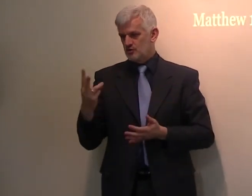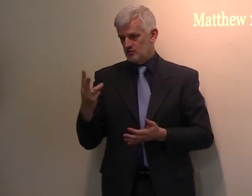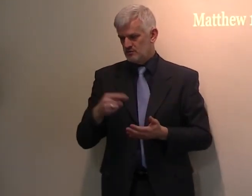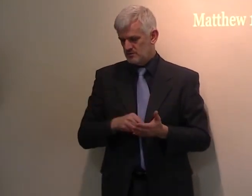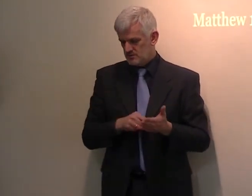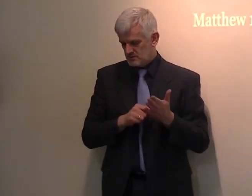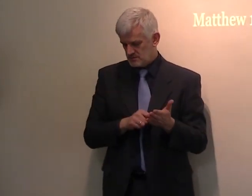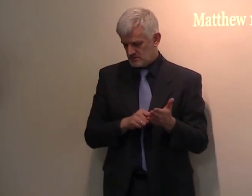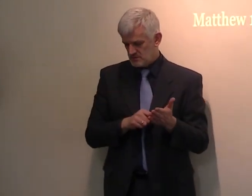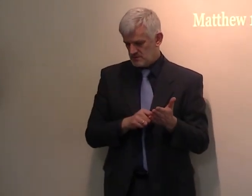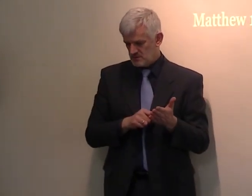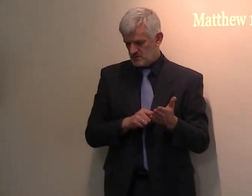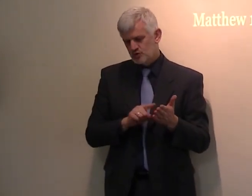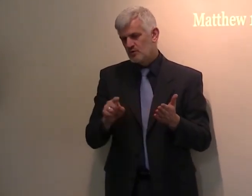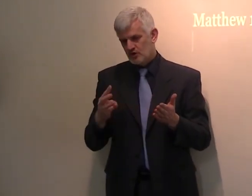verse 32 and 33.